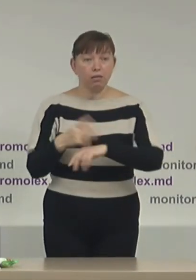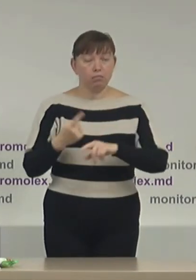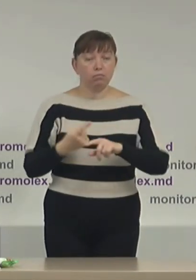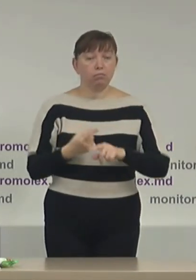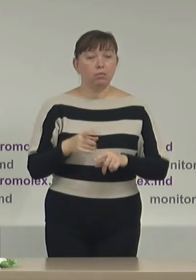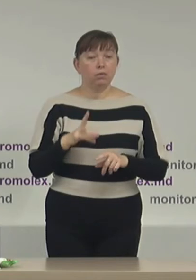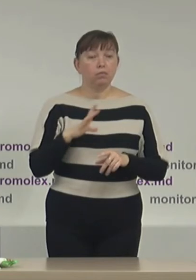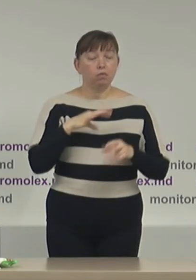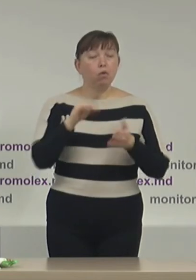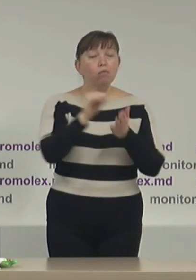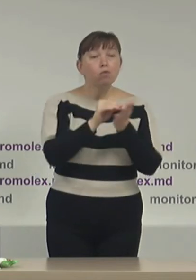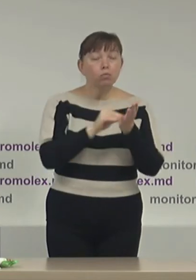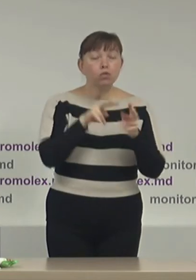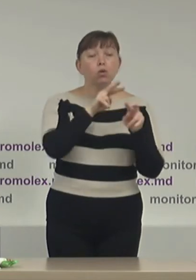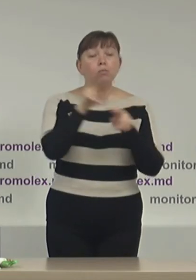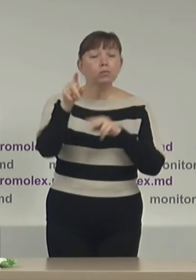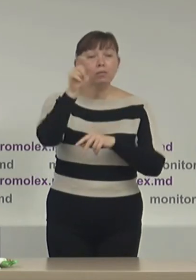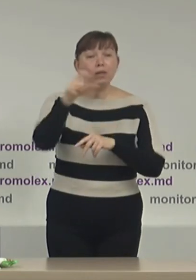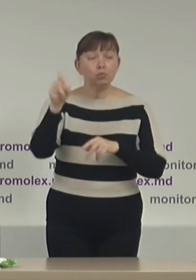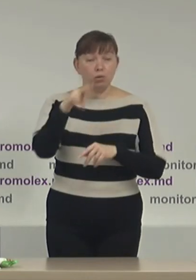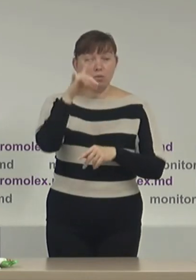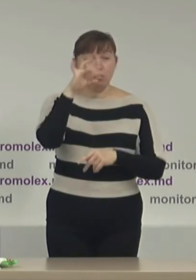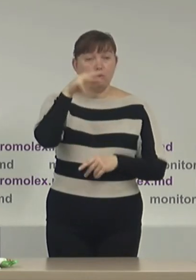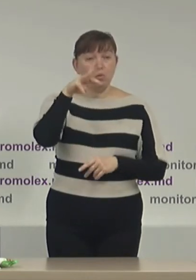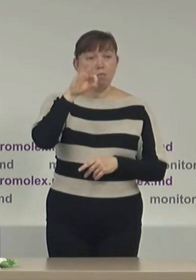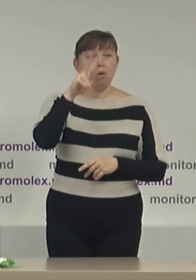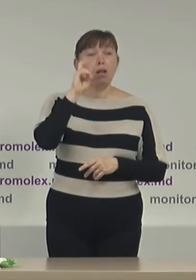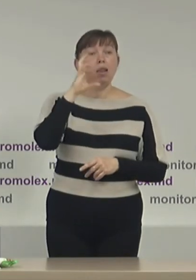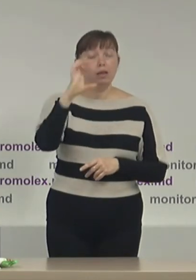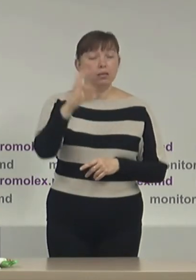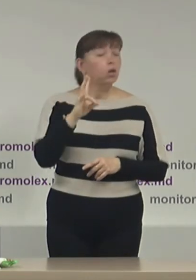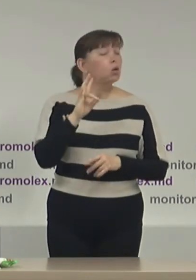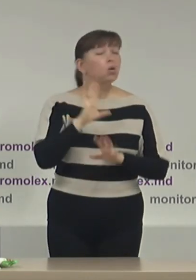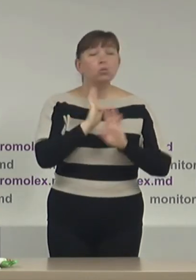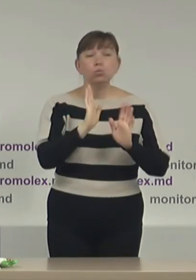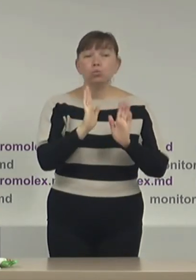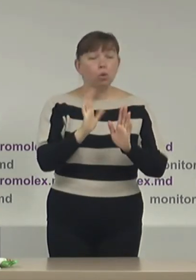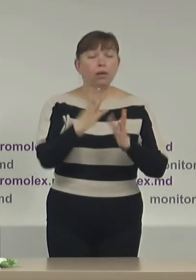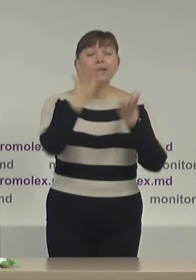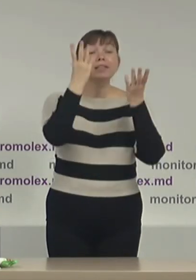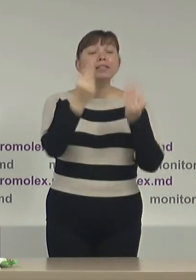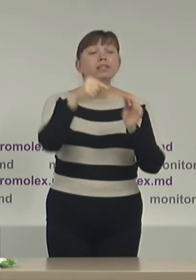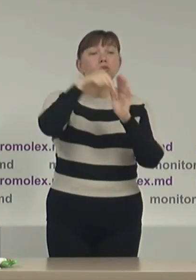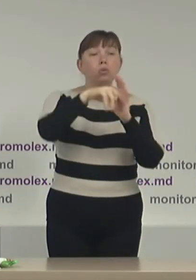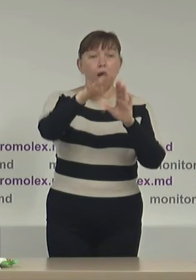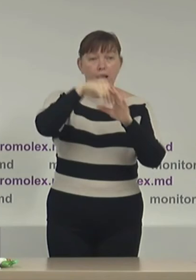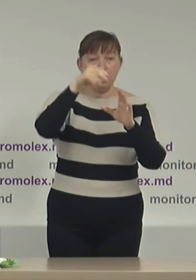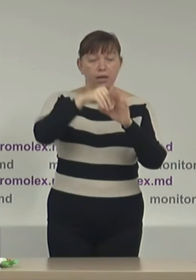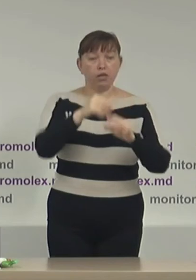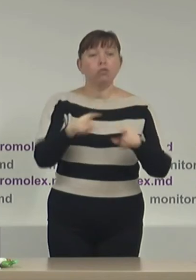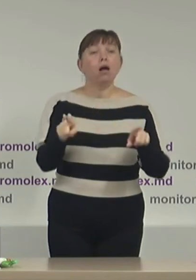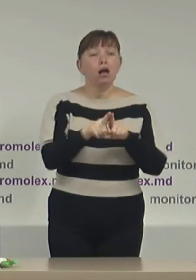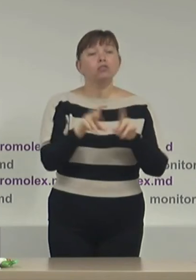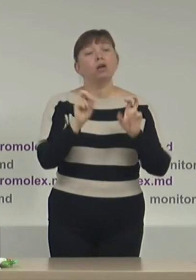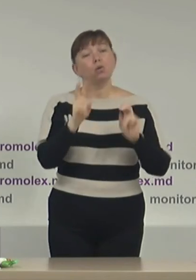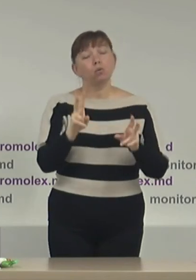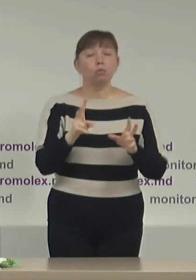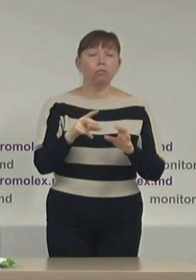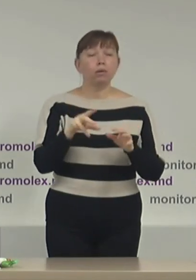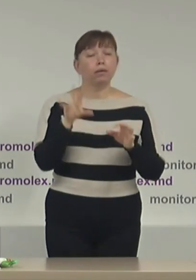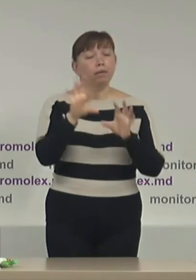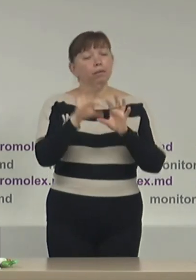the findings formulated by Promo-LEX observers, not only on the election day,